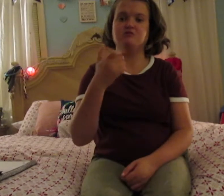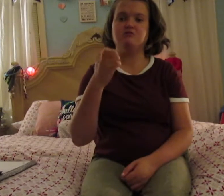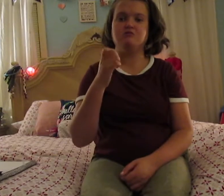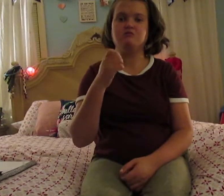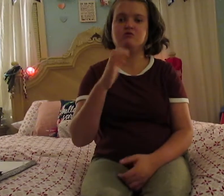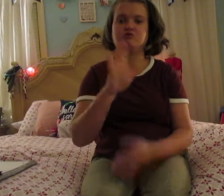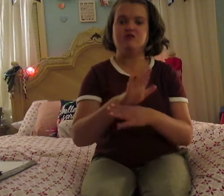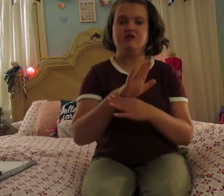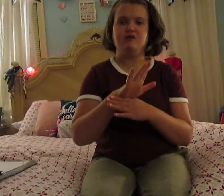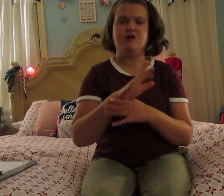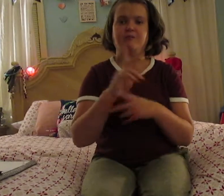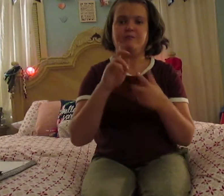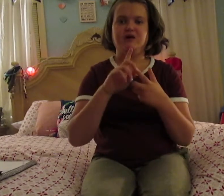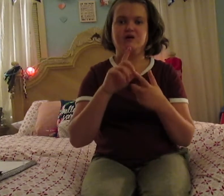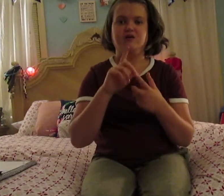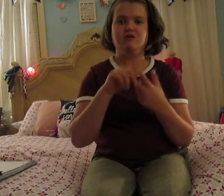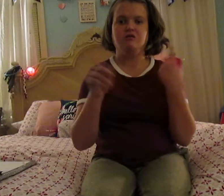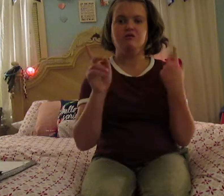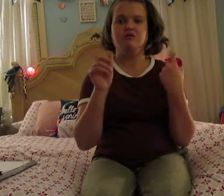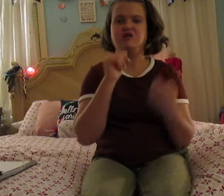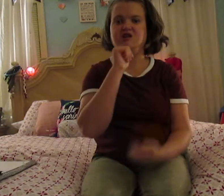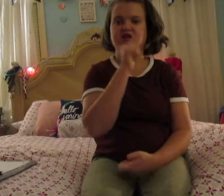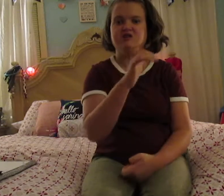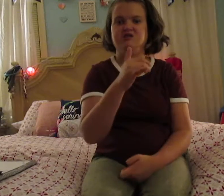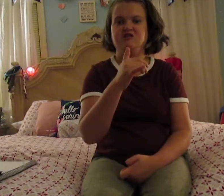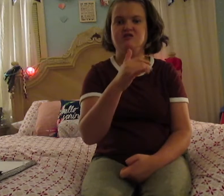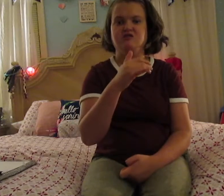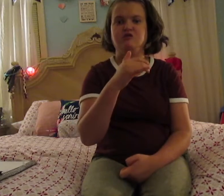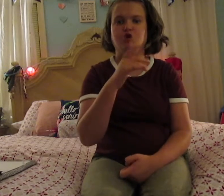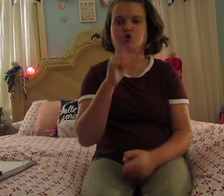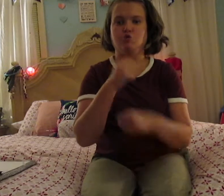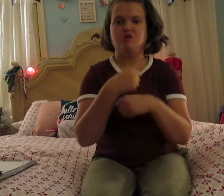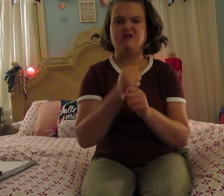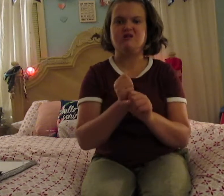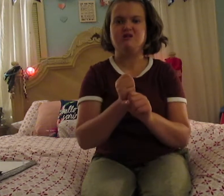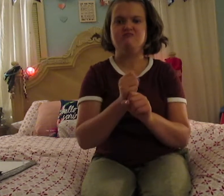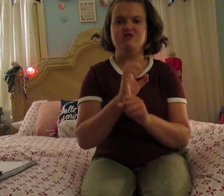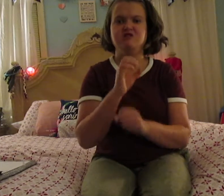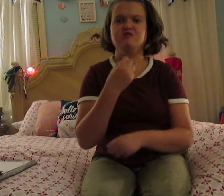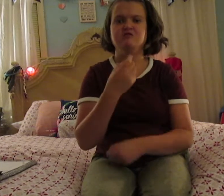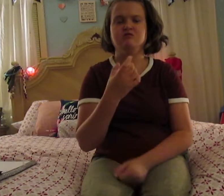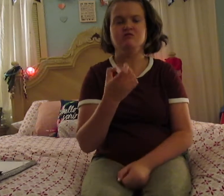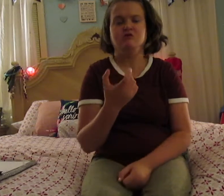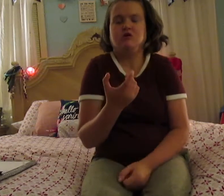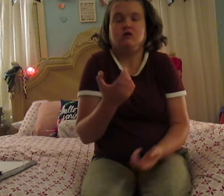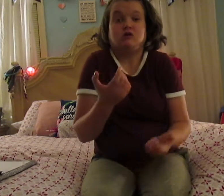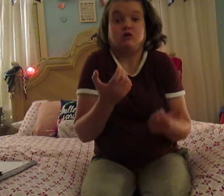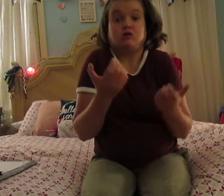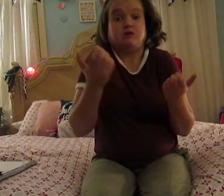and I thought it didn't work for me then. So,